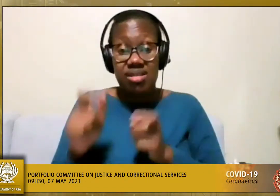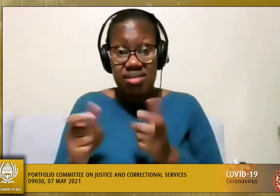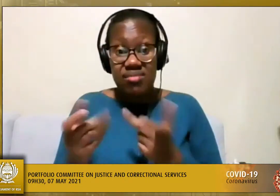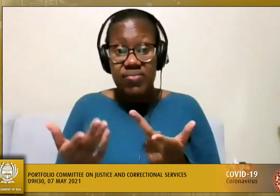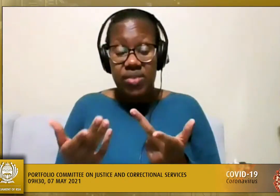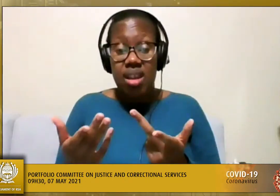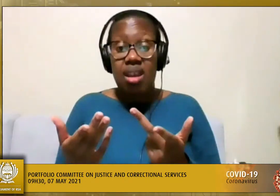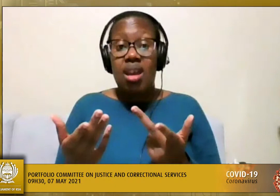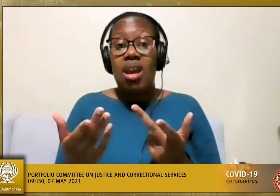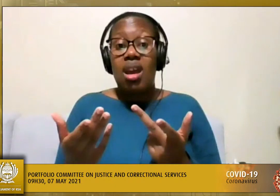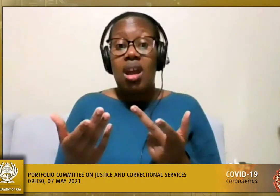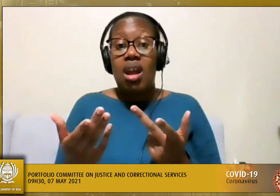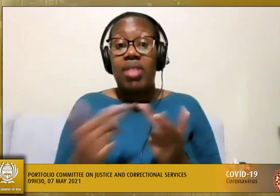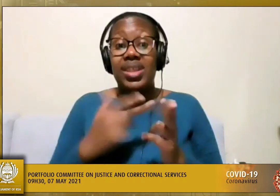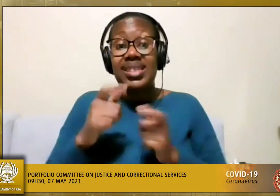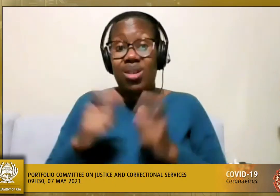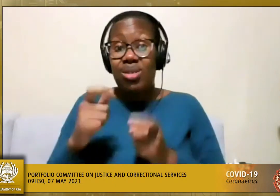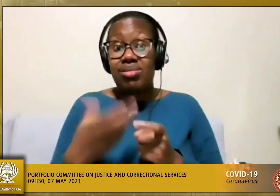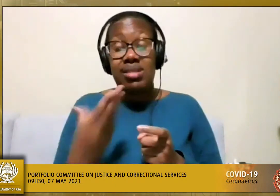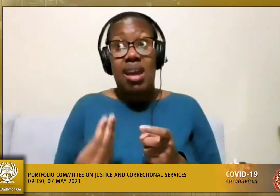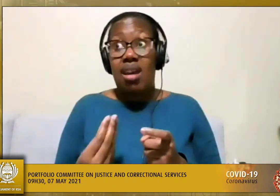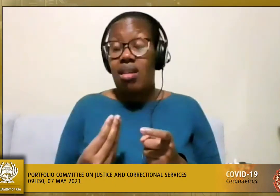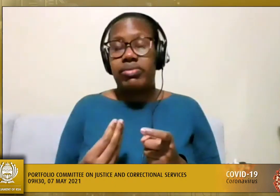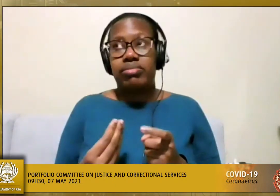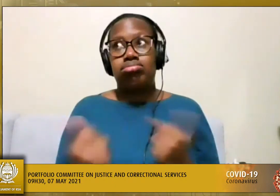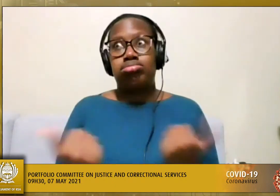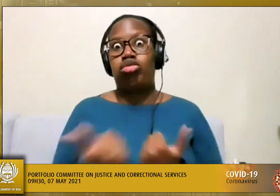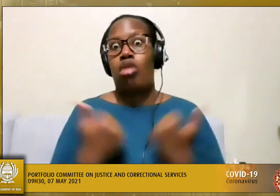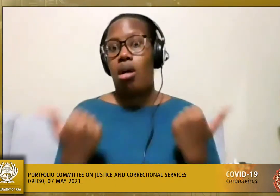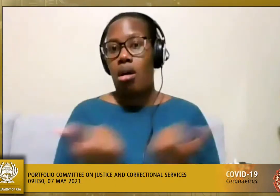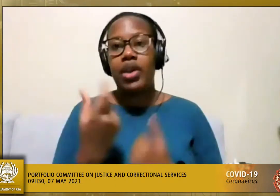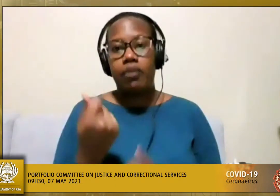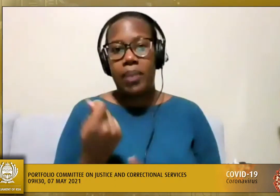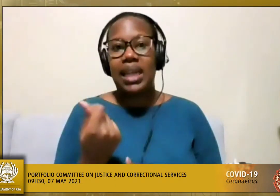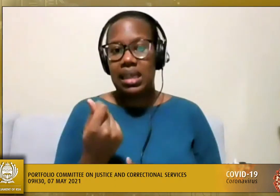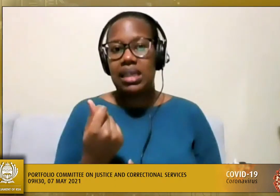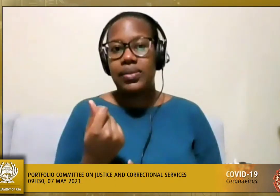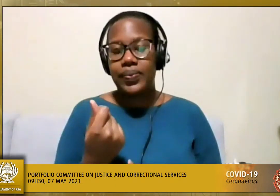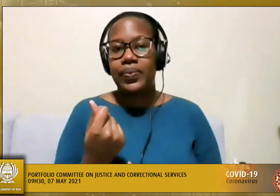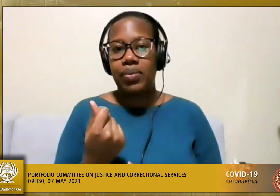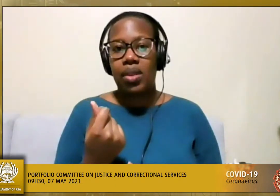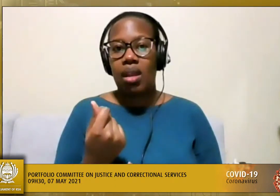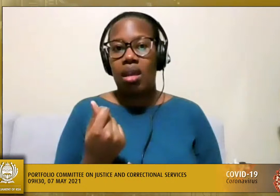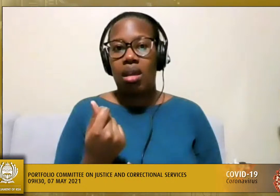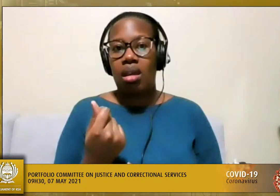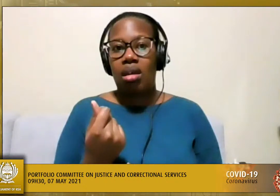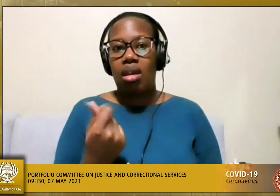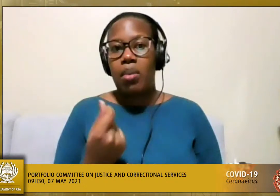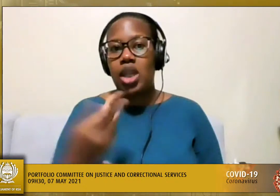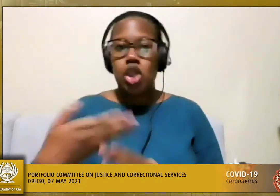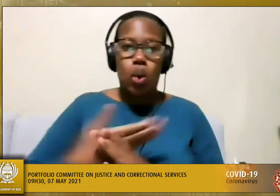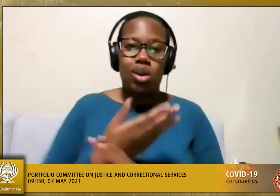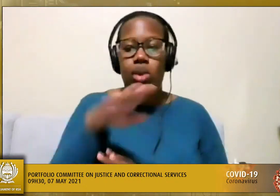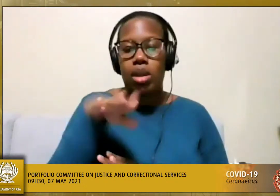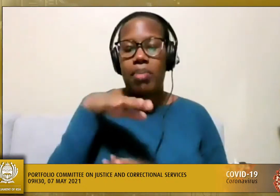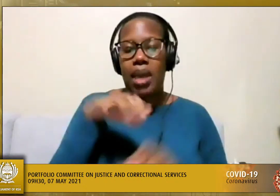who who have a lot of money that is going through the banking